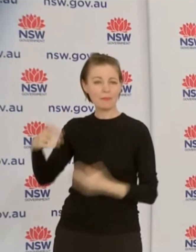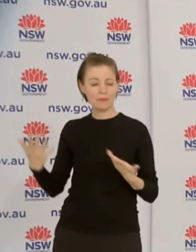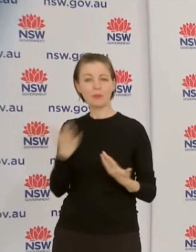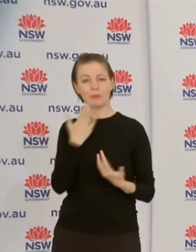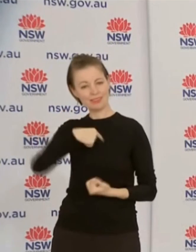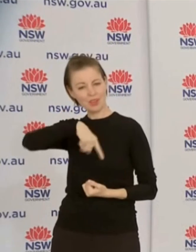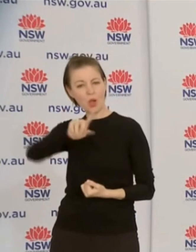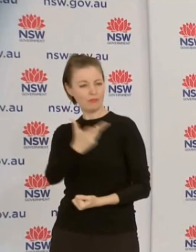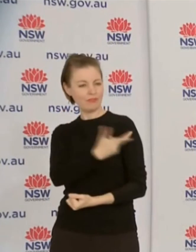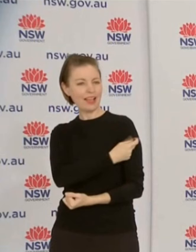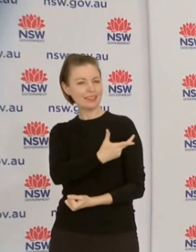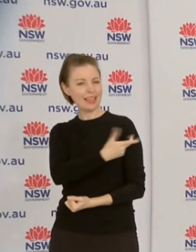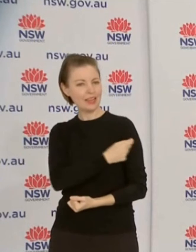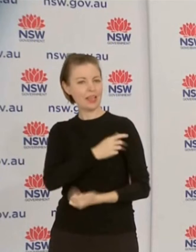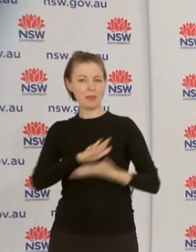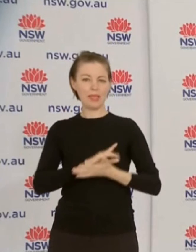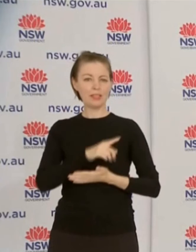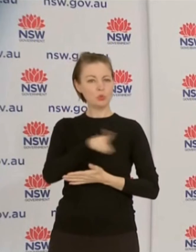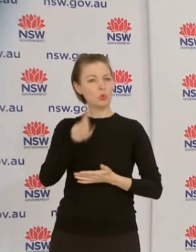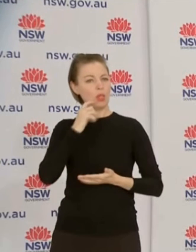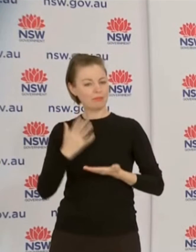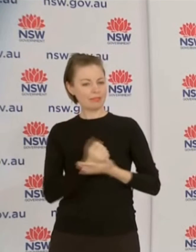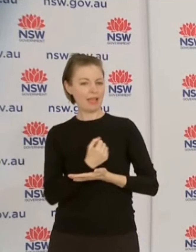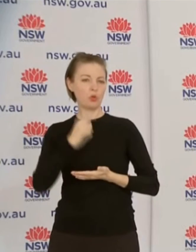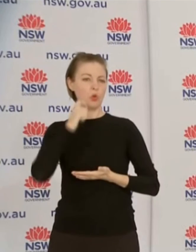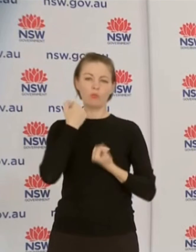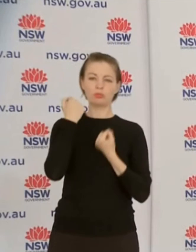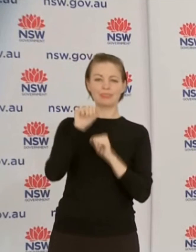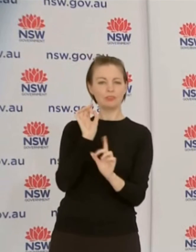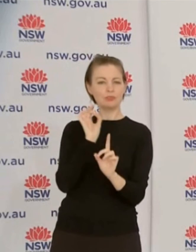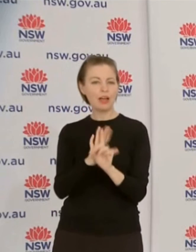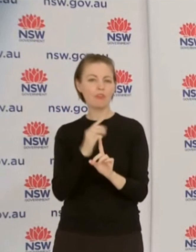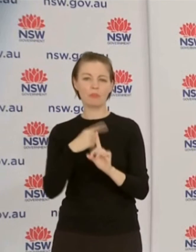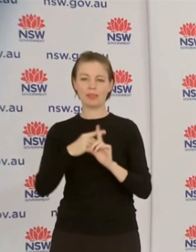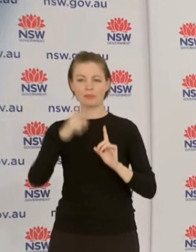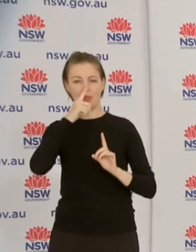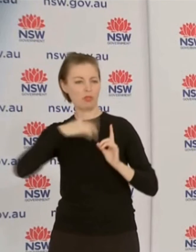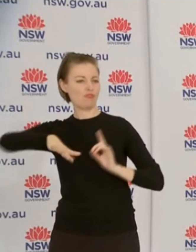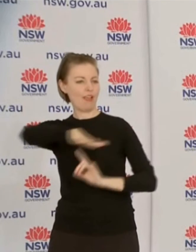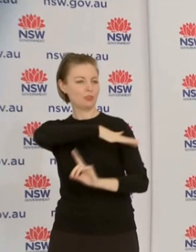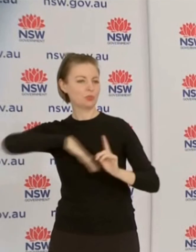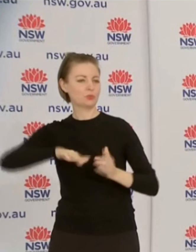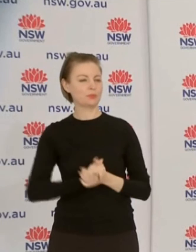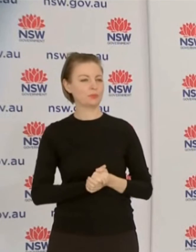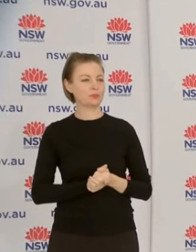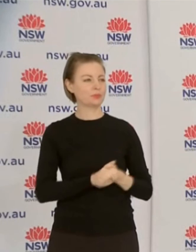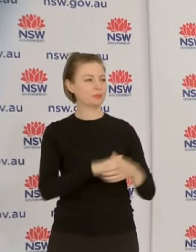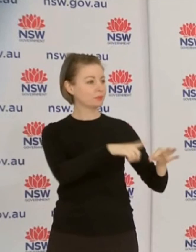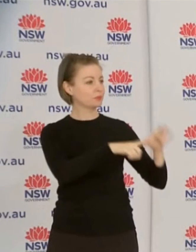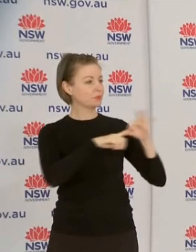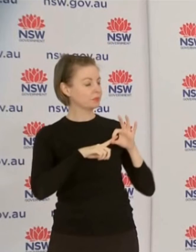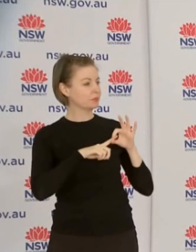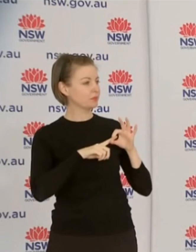will be doing yourself, your community, your nation a favour. Yes. Nursing students are having their